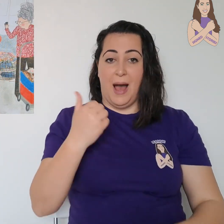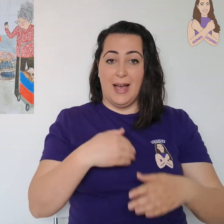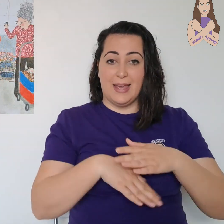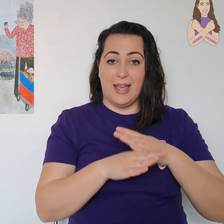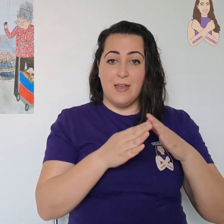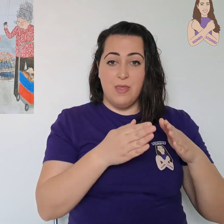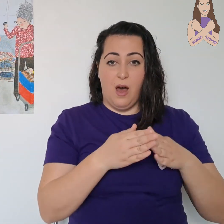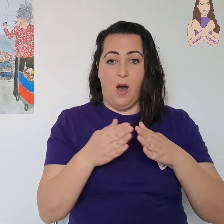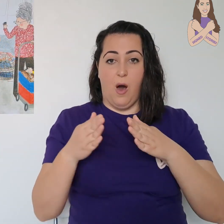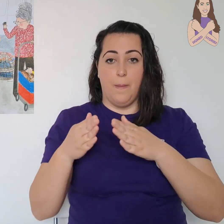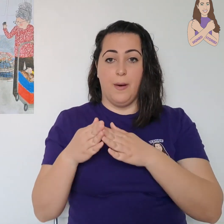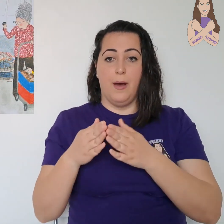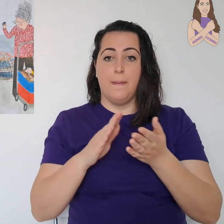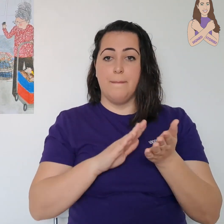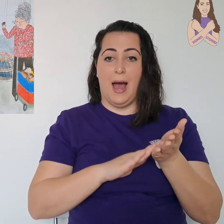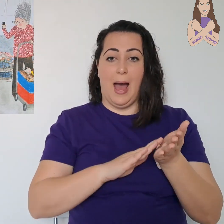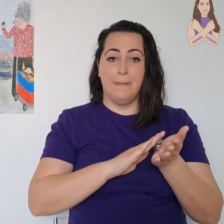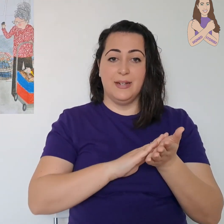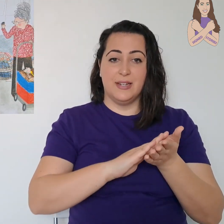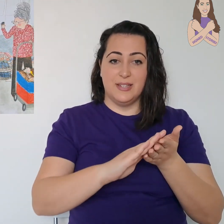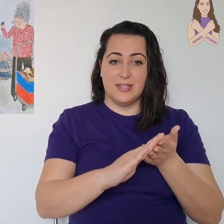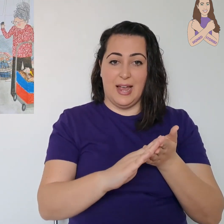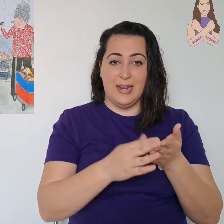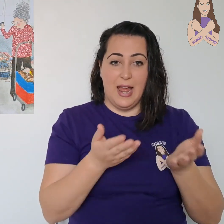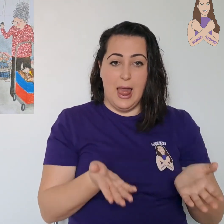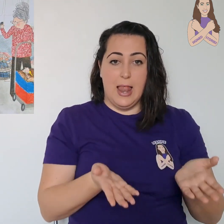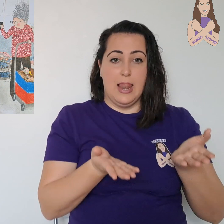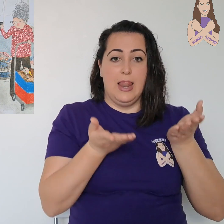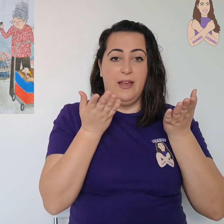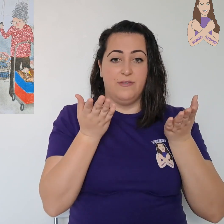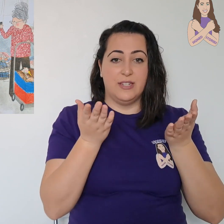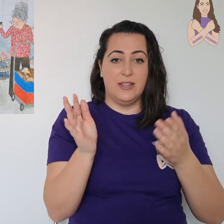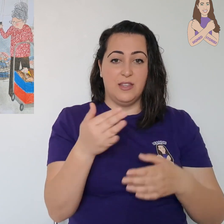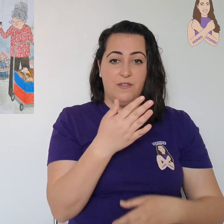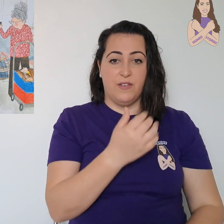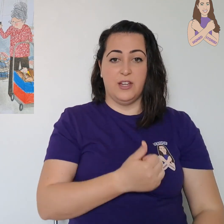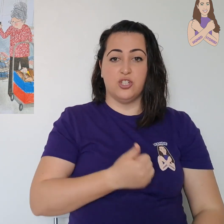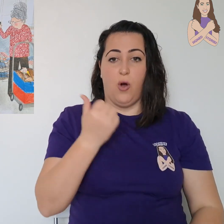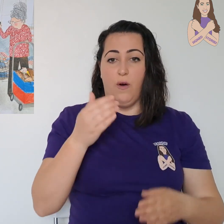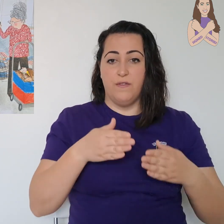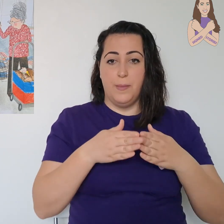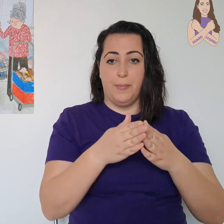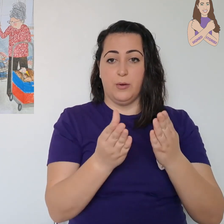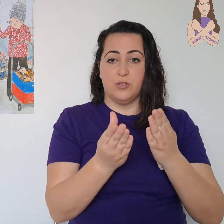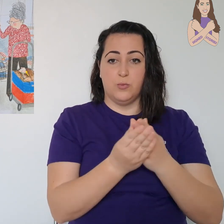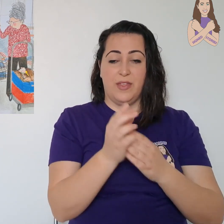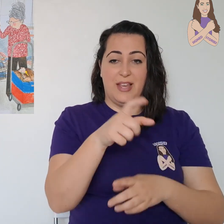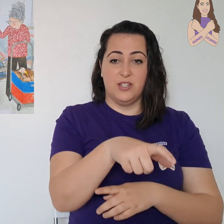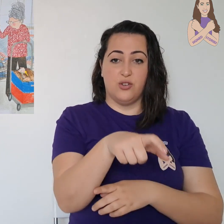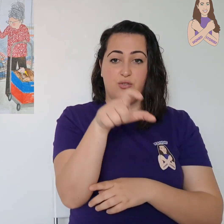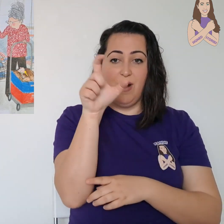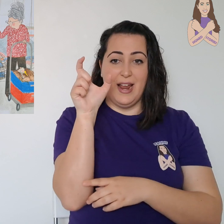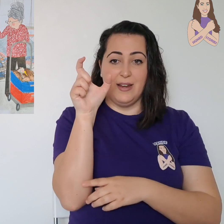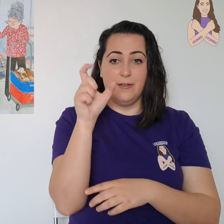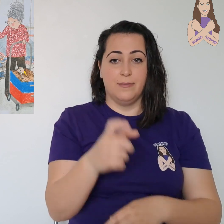Back in the harbour, Mohammed Hussein lifted the fish off the boat with his crane.